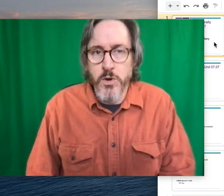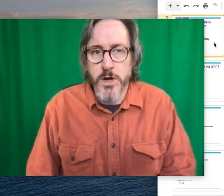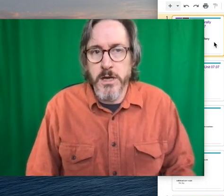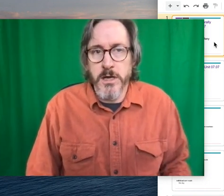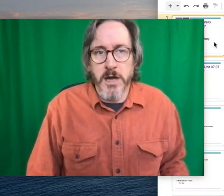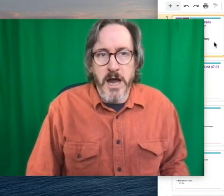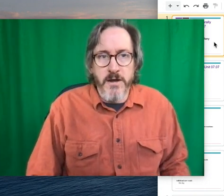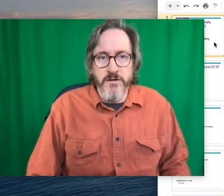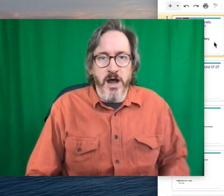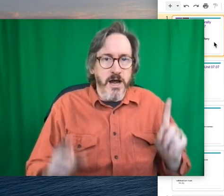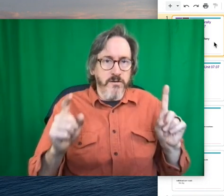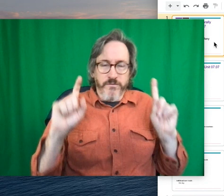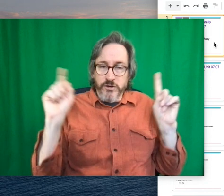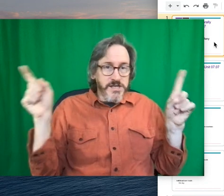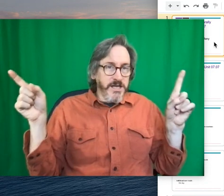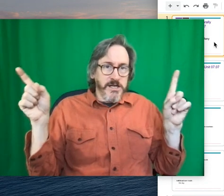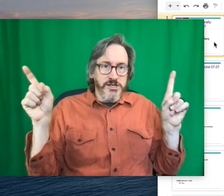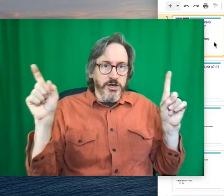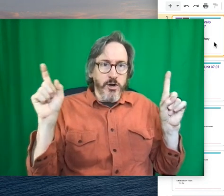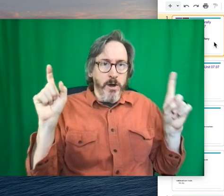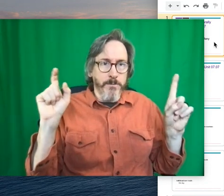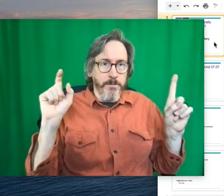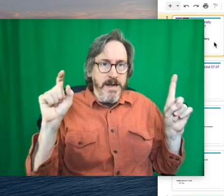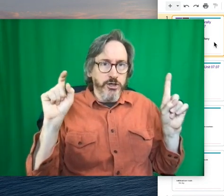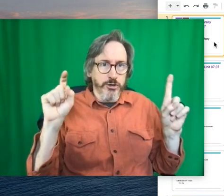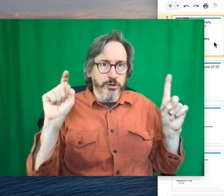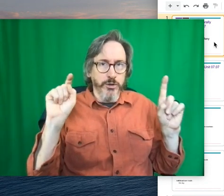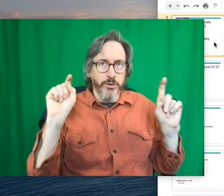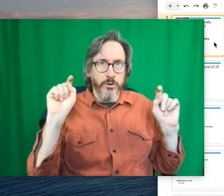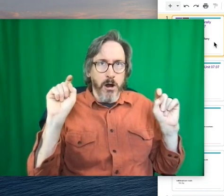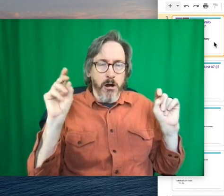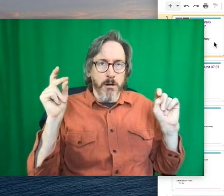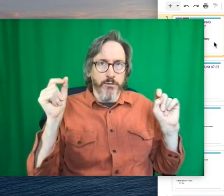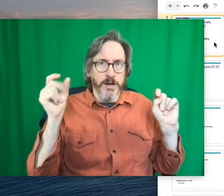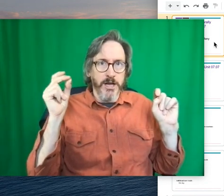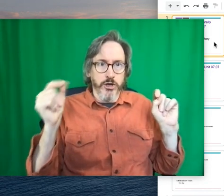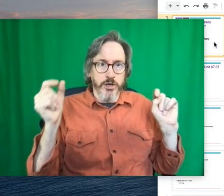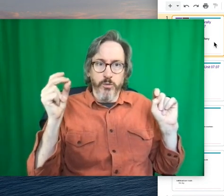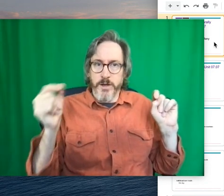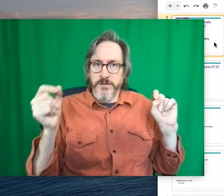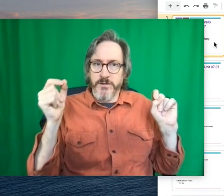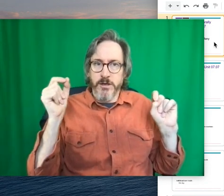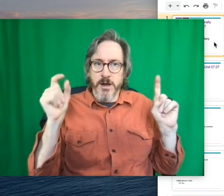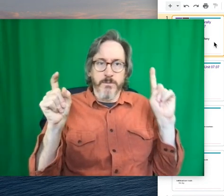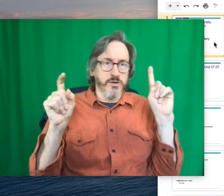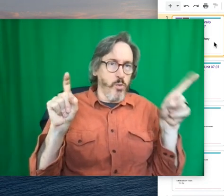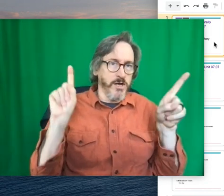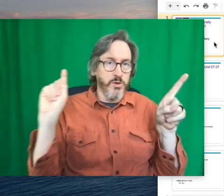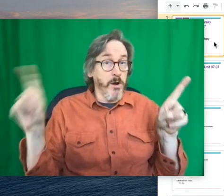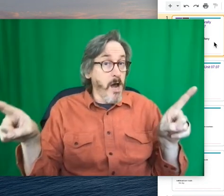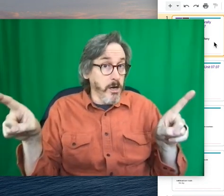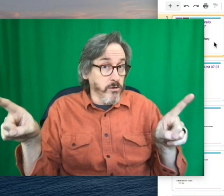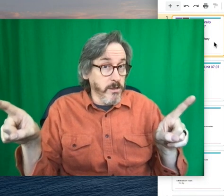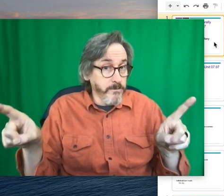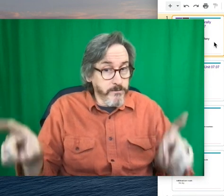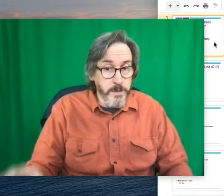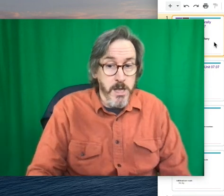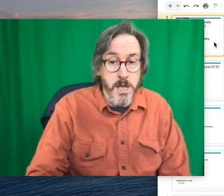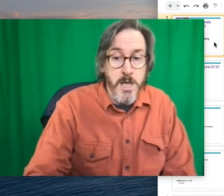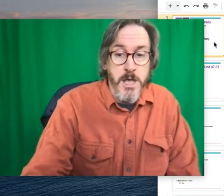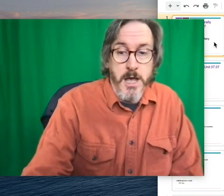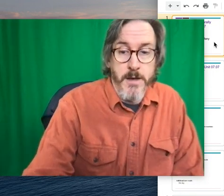So the first thing is you're going to want to make sure you are pretty good with numbers 1 to 100.